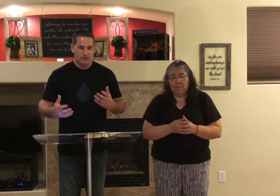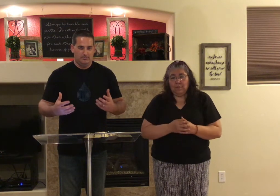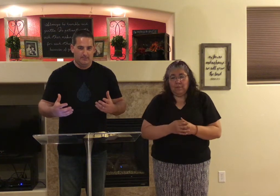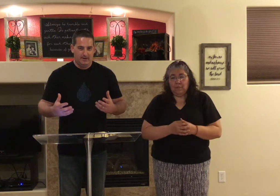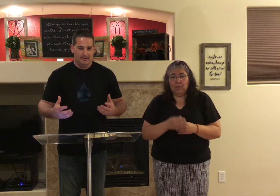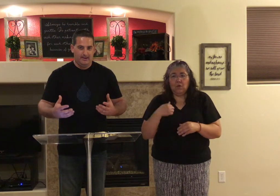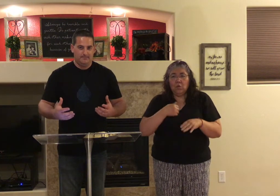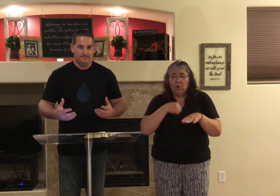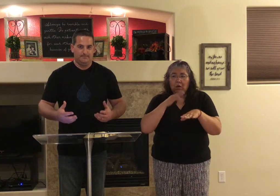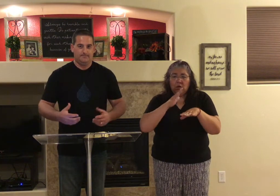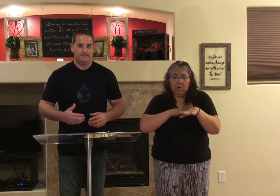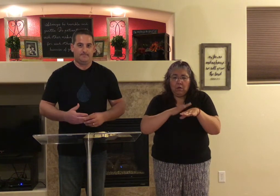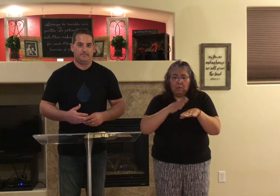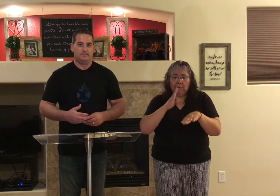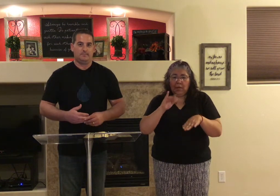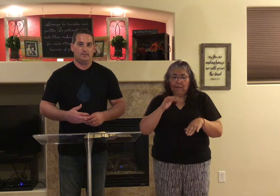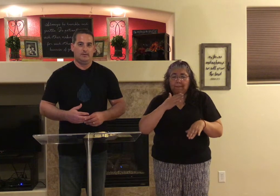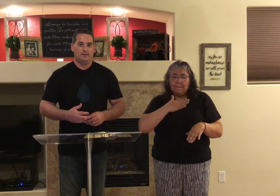who are called by my name,